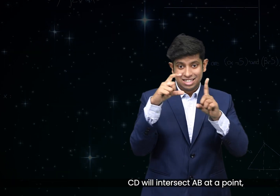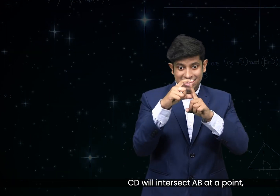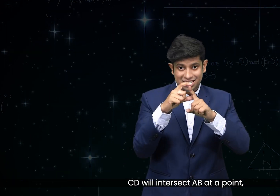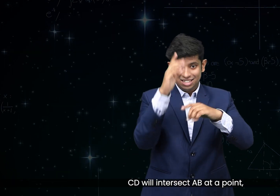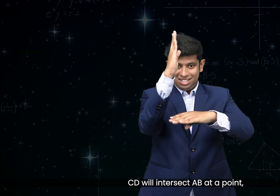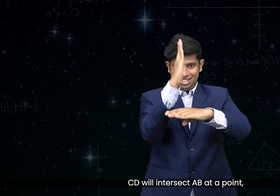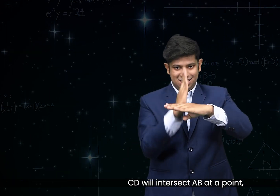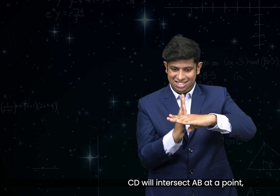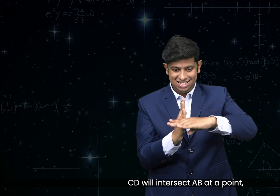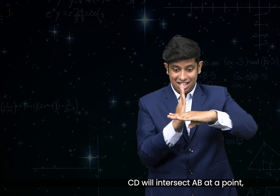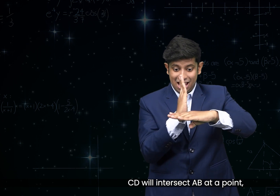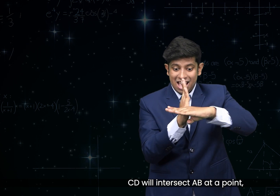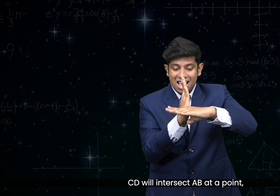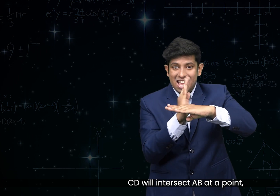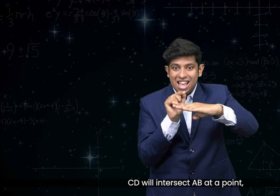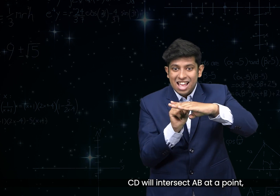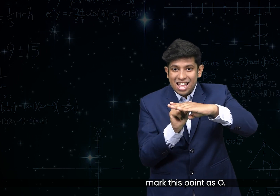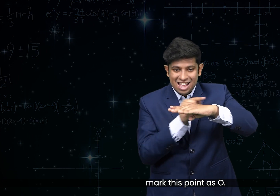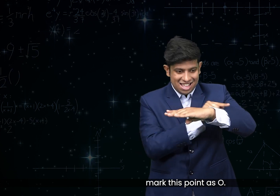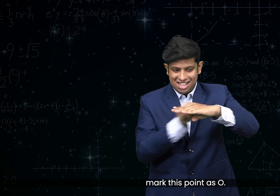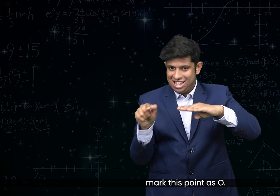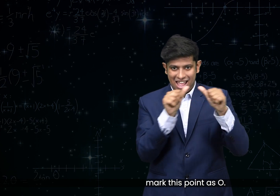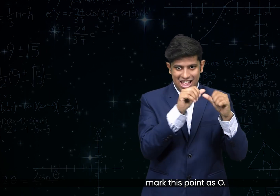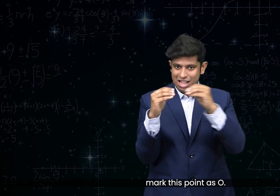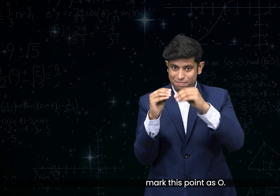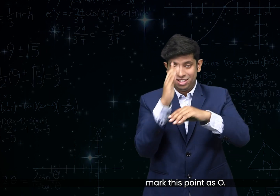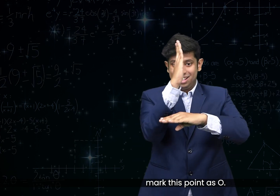CD will intersect AB at a point. Mark this point as O.